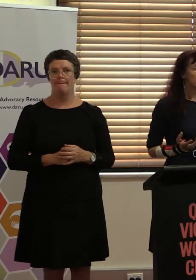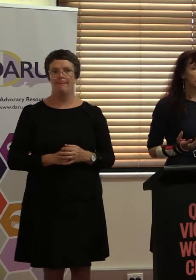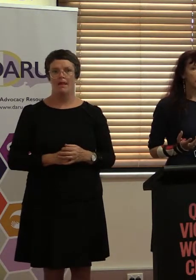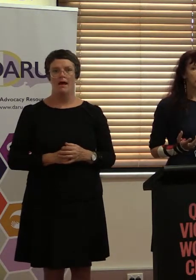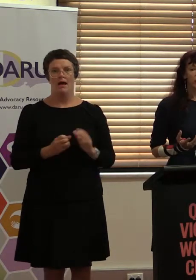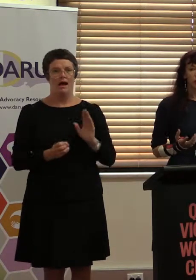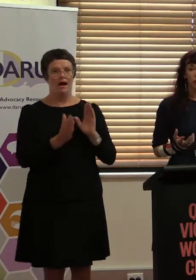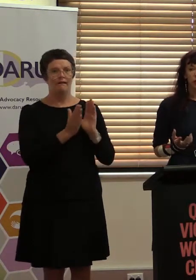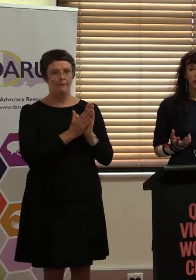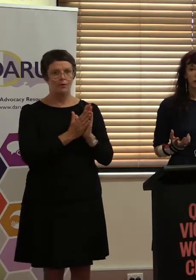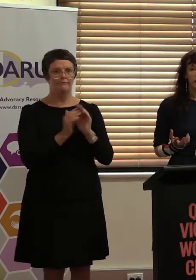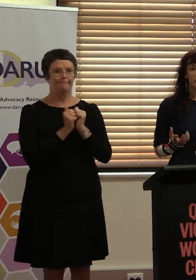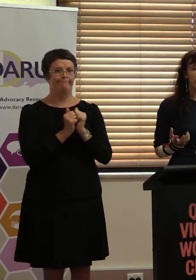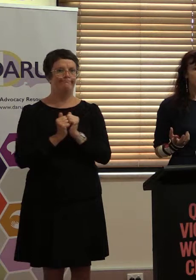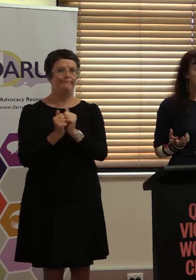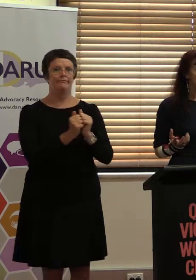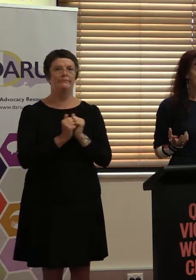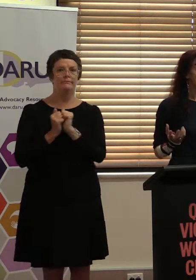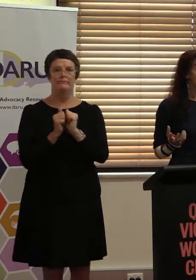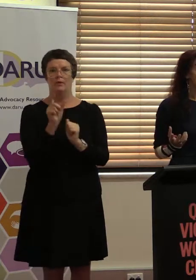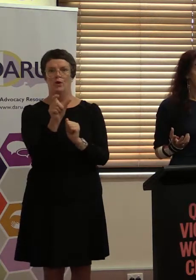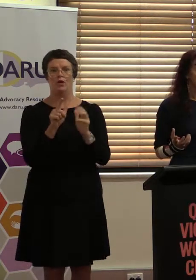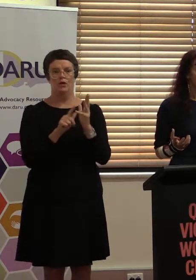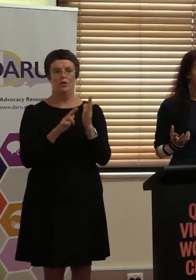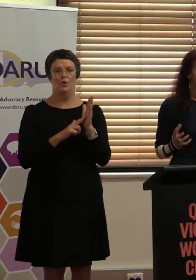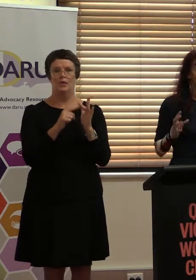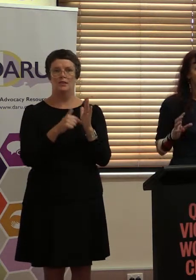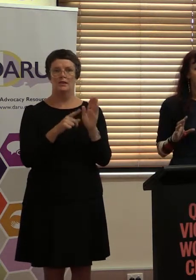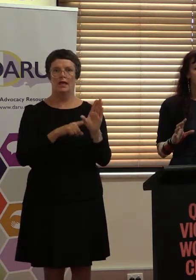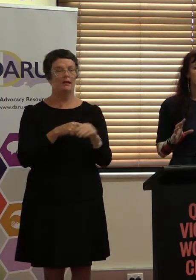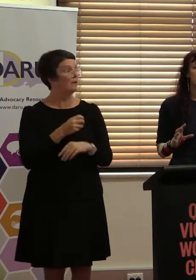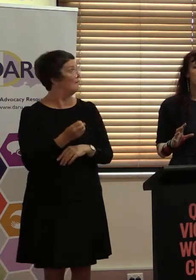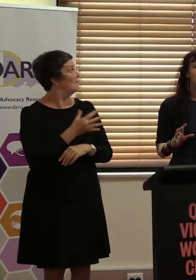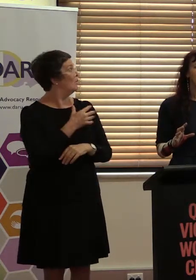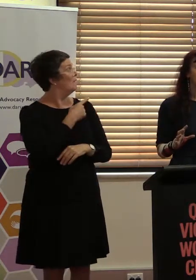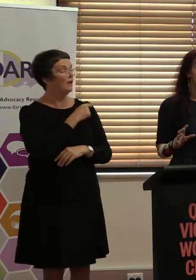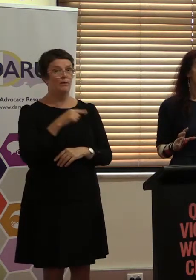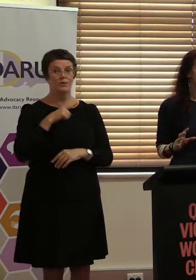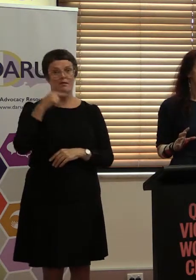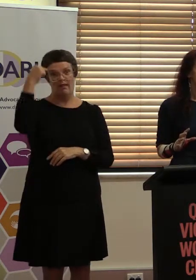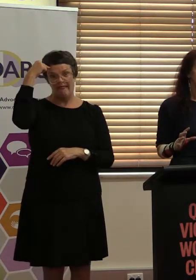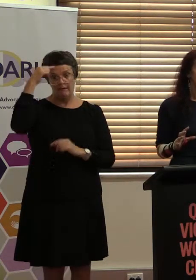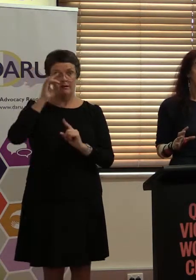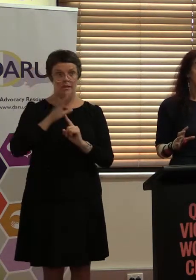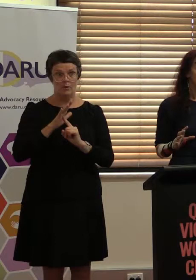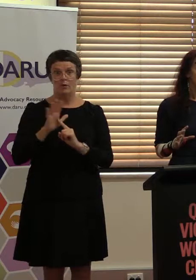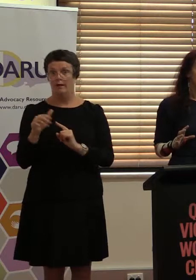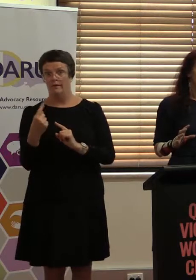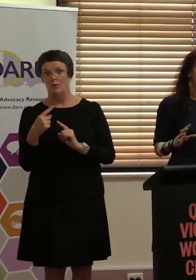unity there because I think we all need to be on the same page and have an understanding of what the reality of the situation